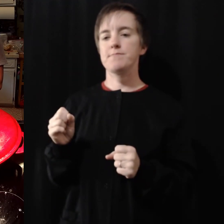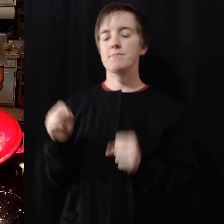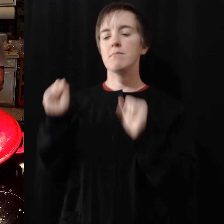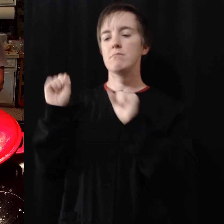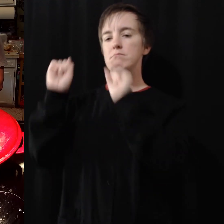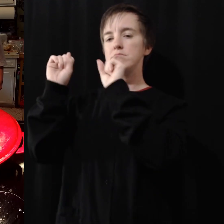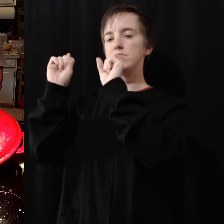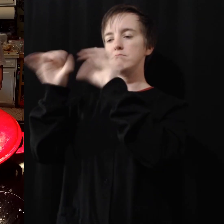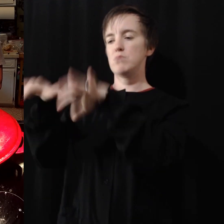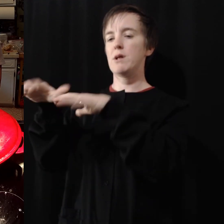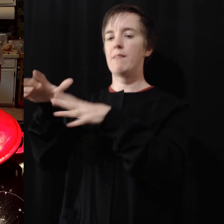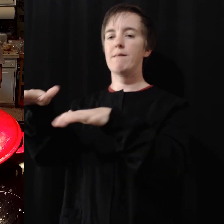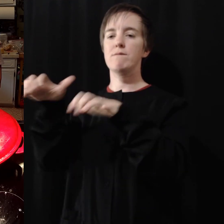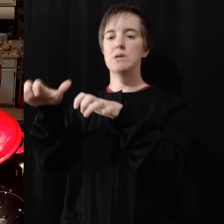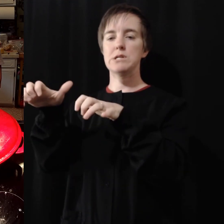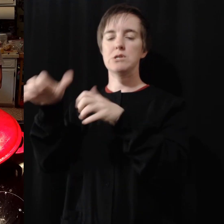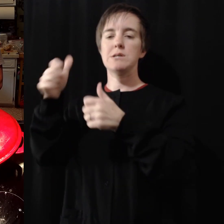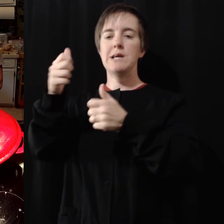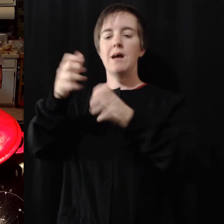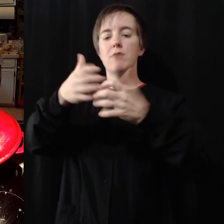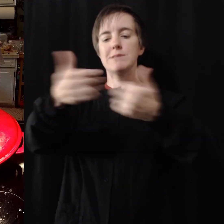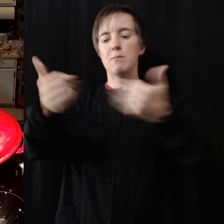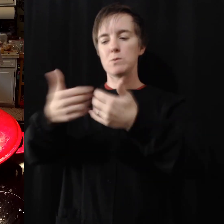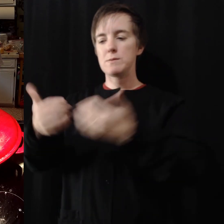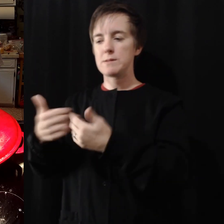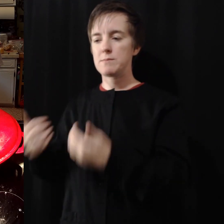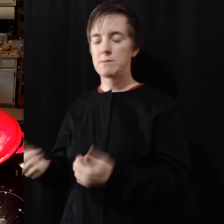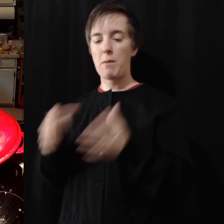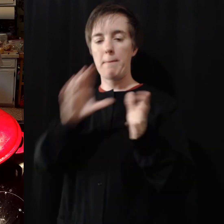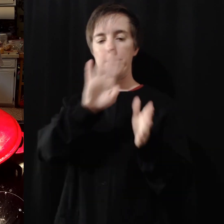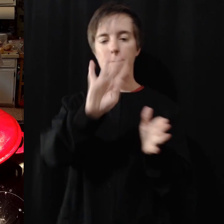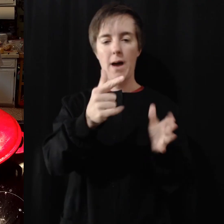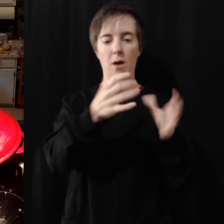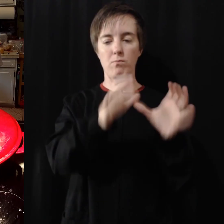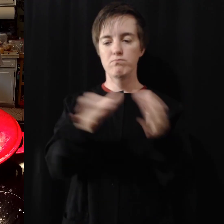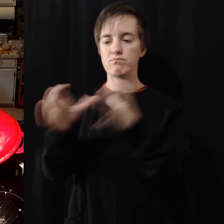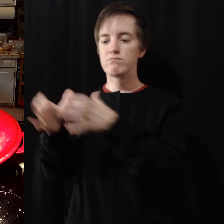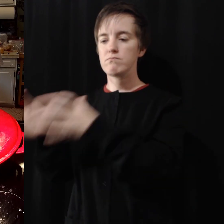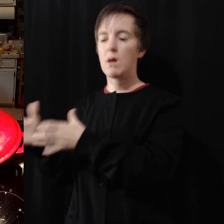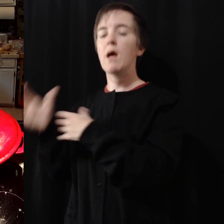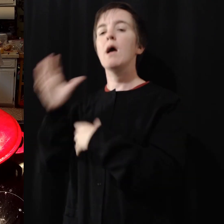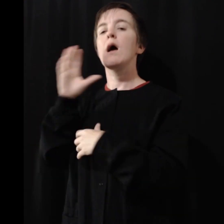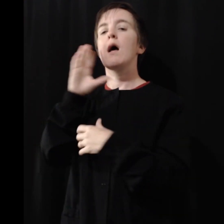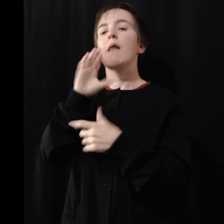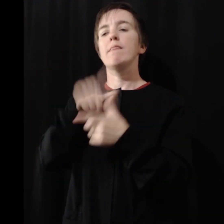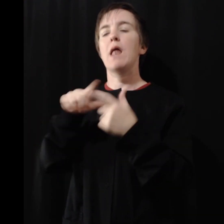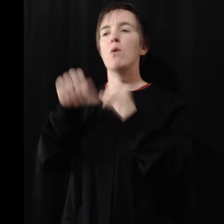out as I need it. But yeah, that's dinner. So hamburger helper.